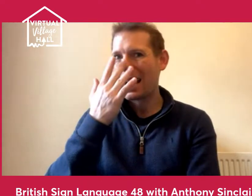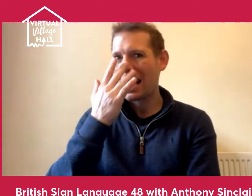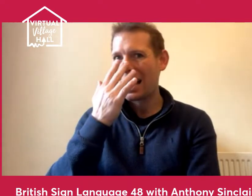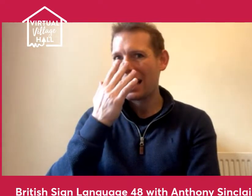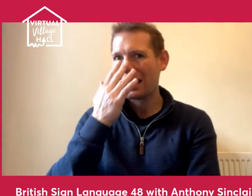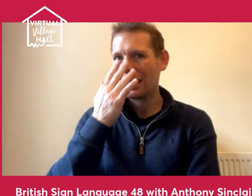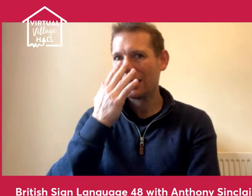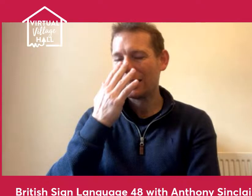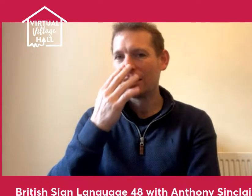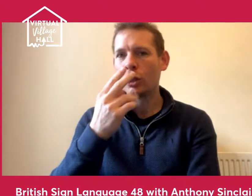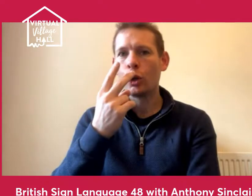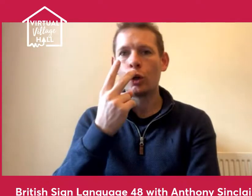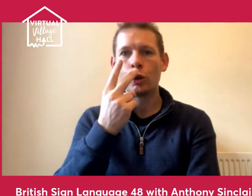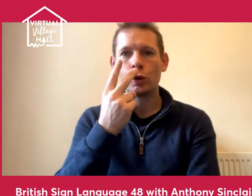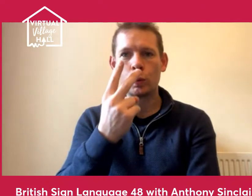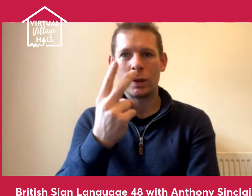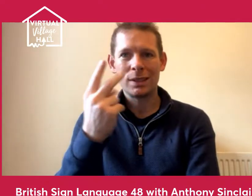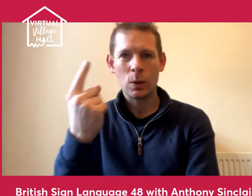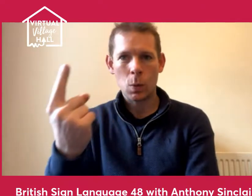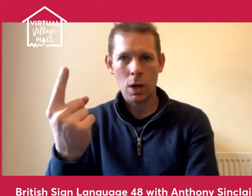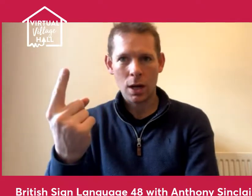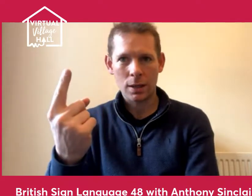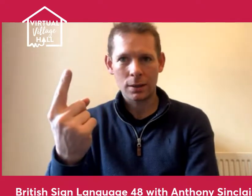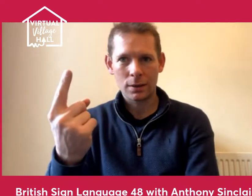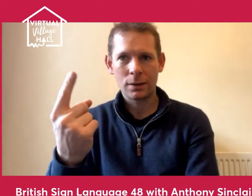My age is 21.